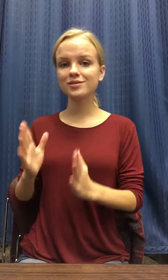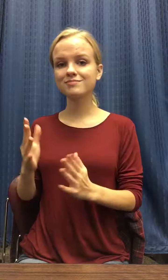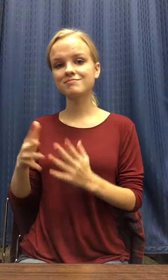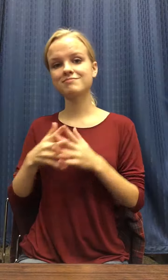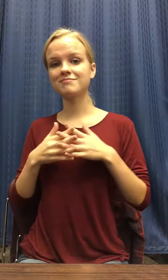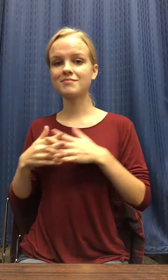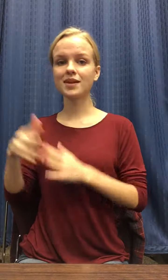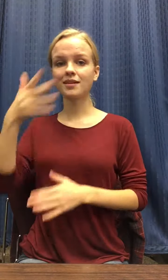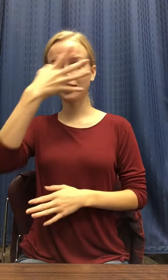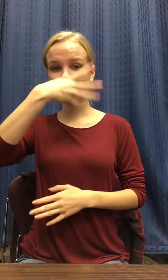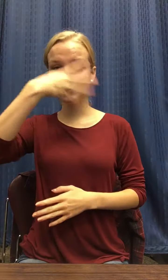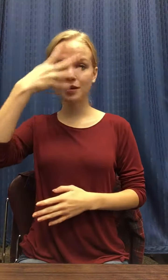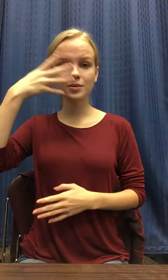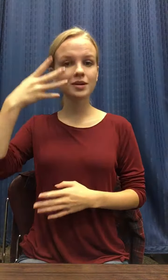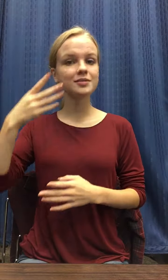a different story.